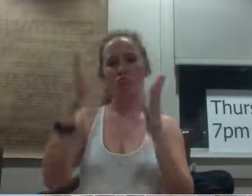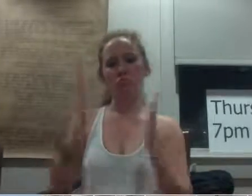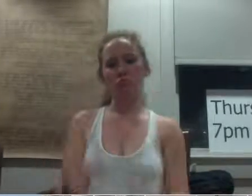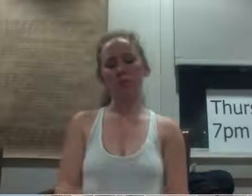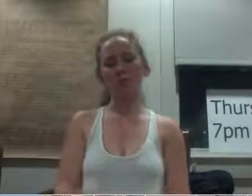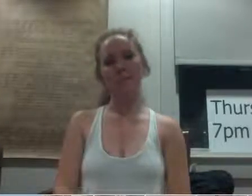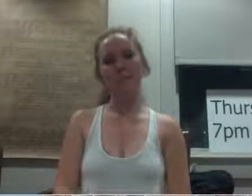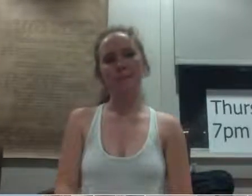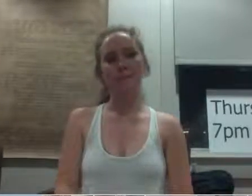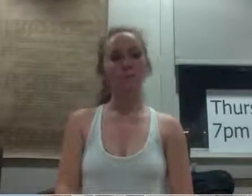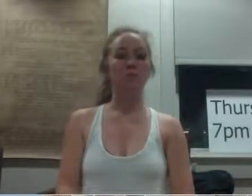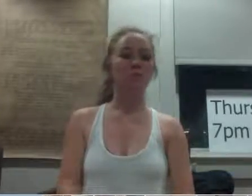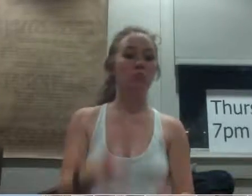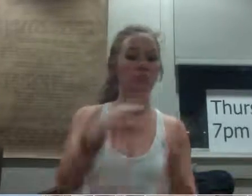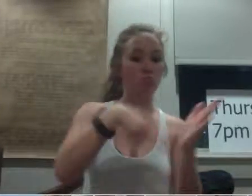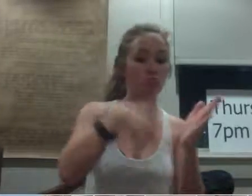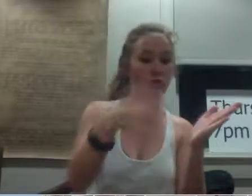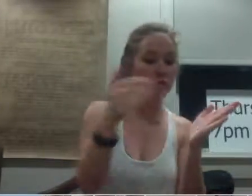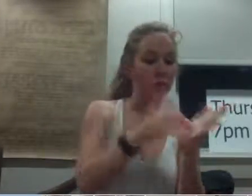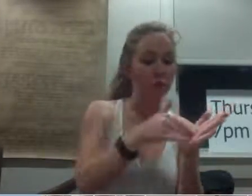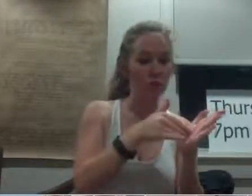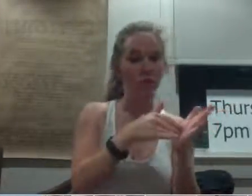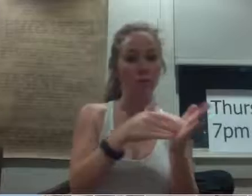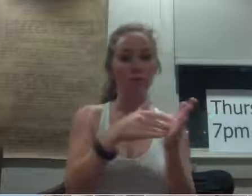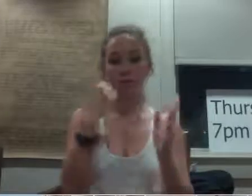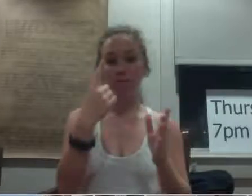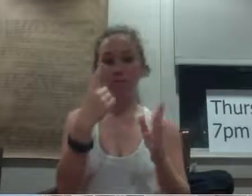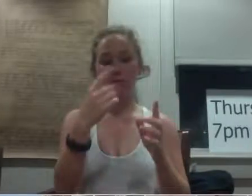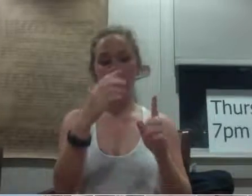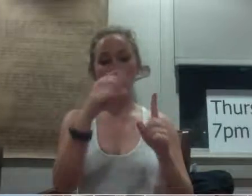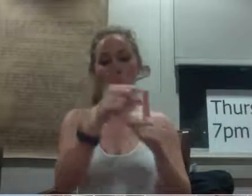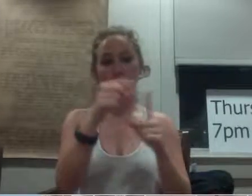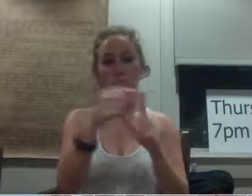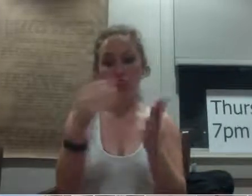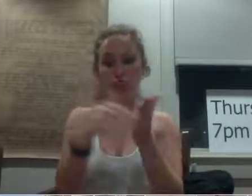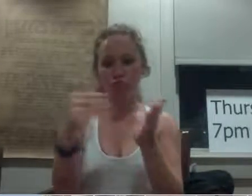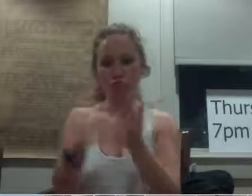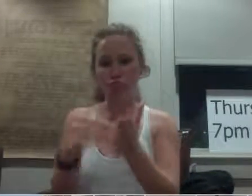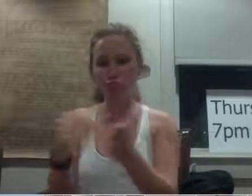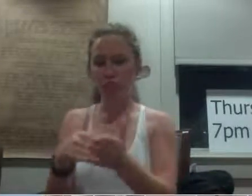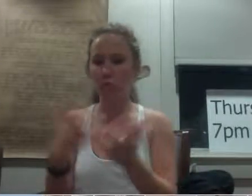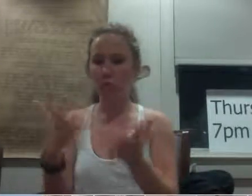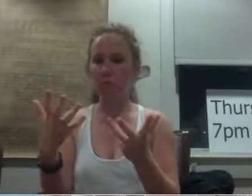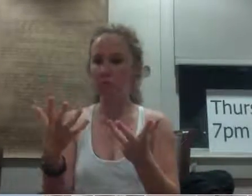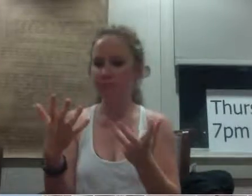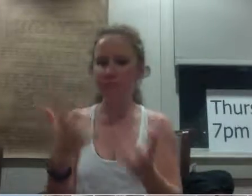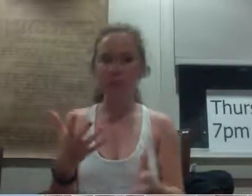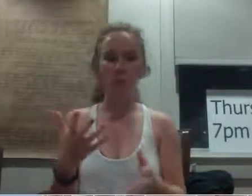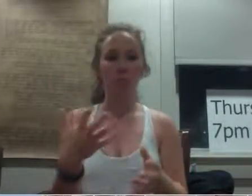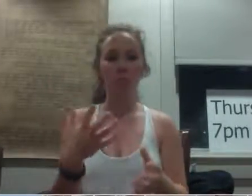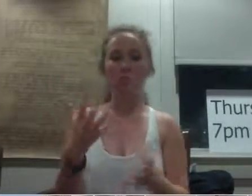you can read it again. Look for words that are repeated over.